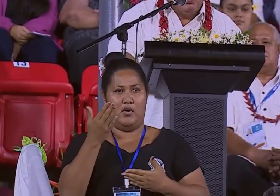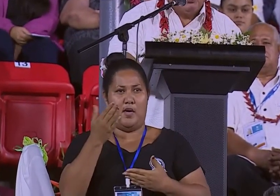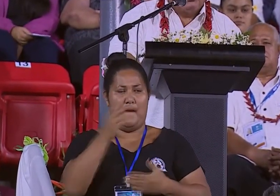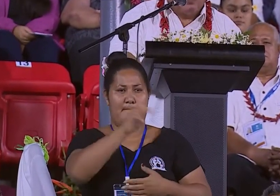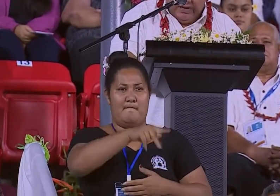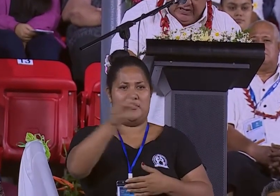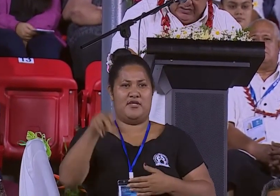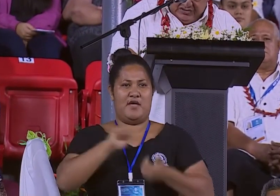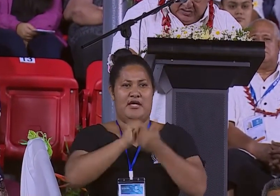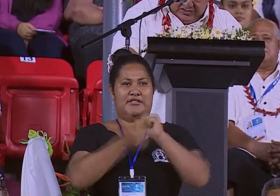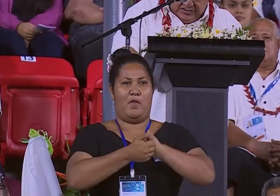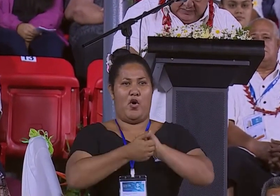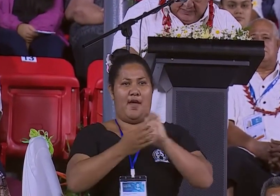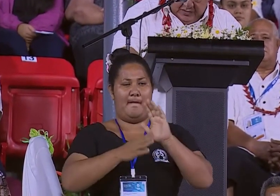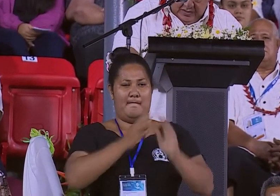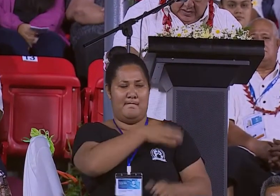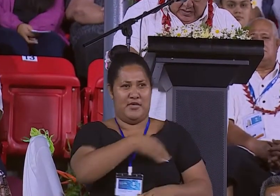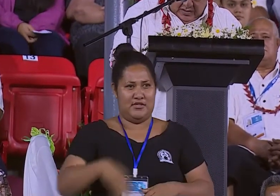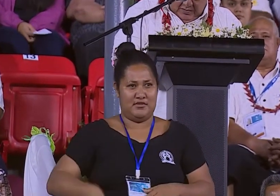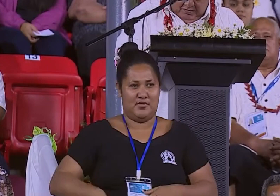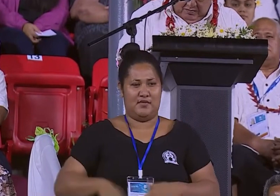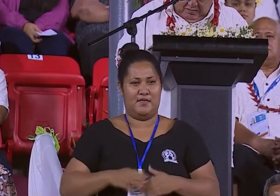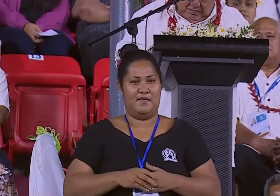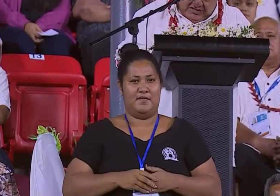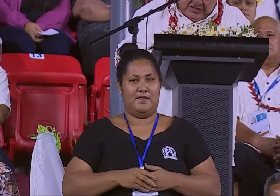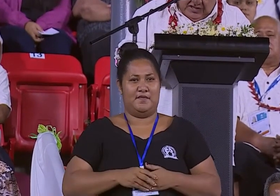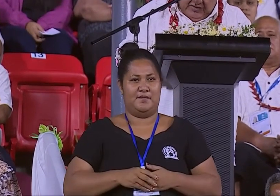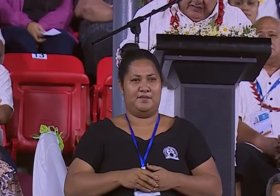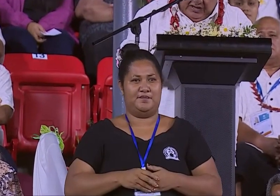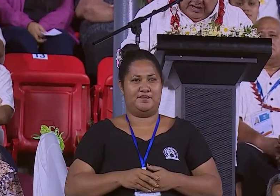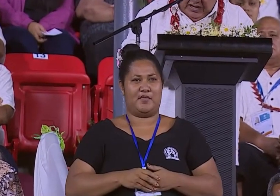Honorable Pacific Sports Ministers.